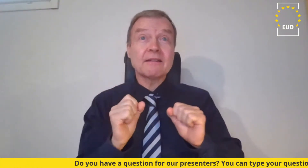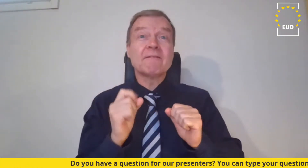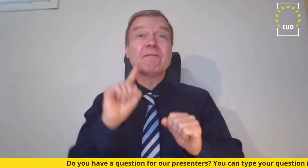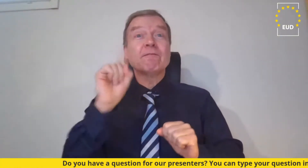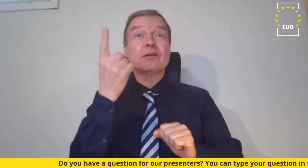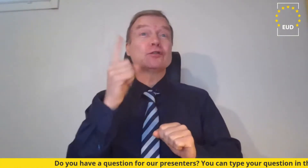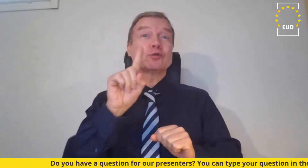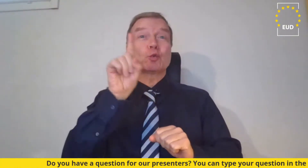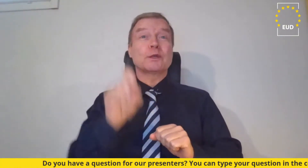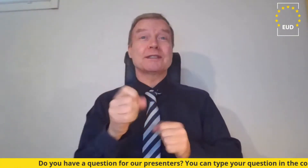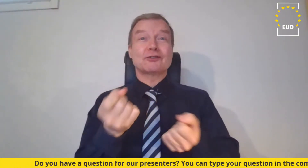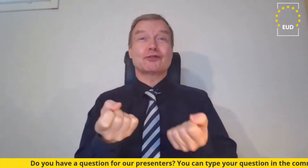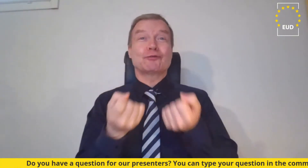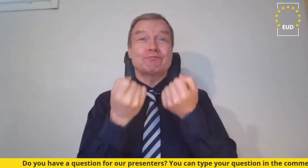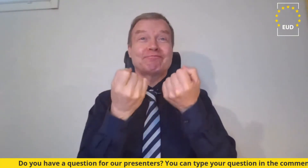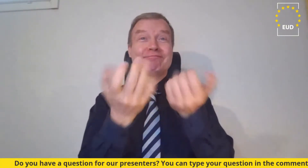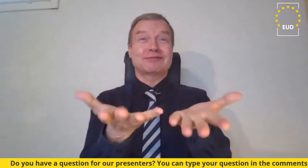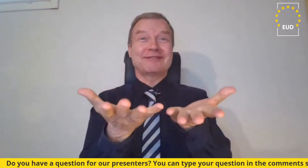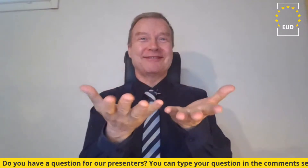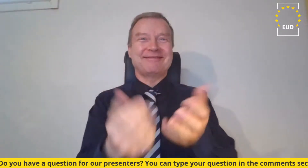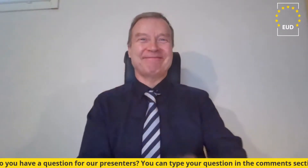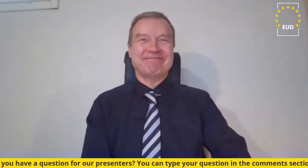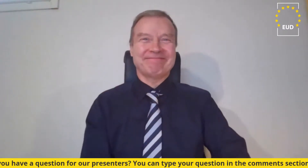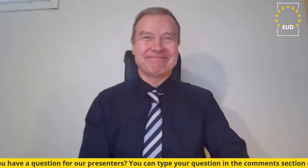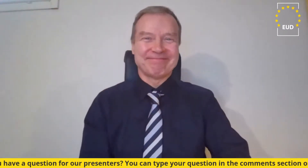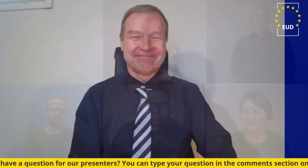So I think we can take the first question.